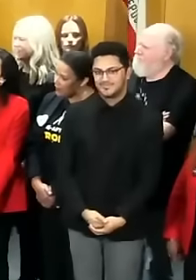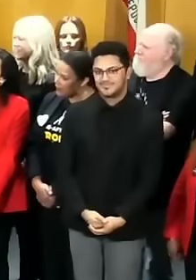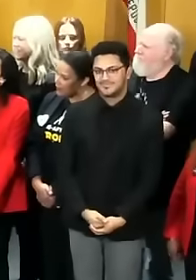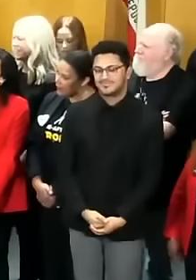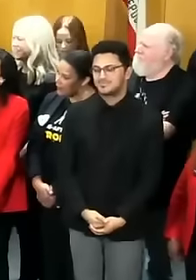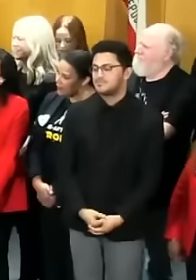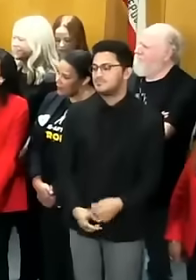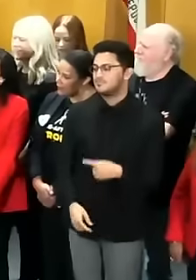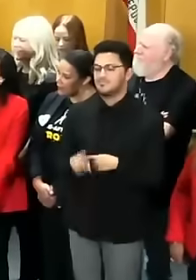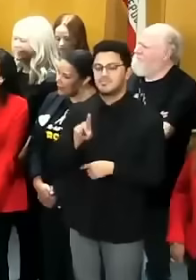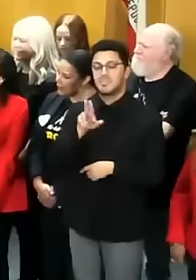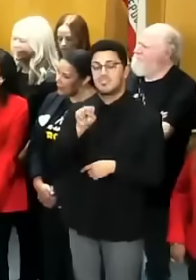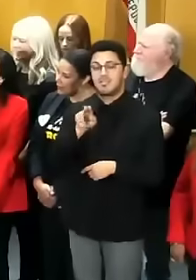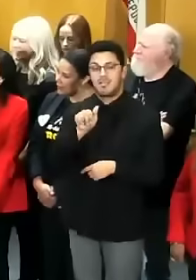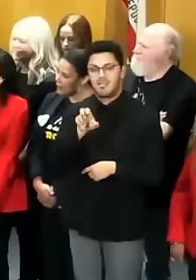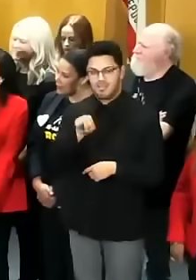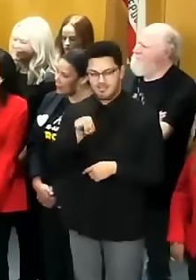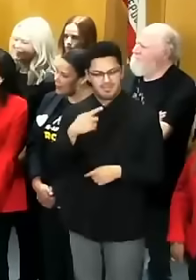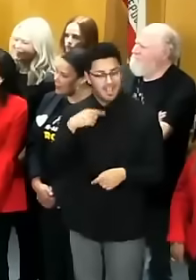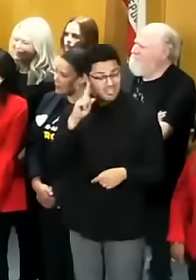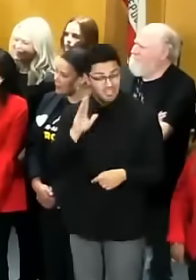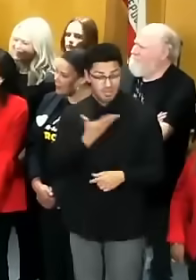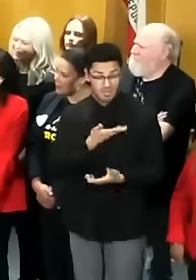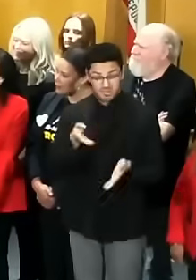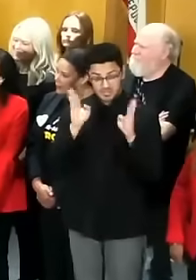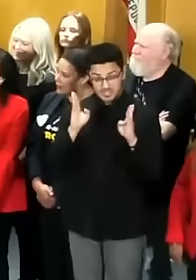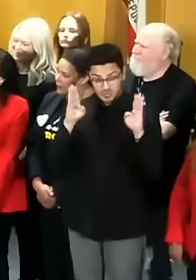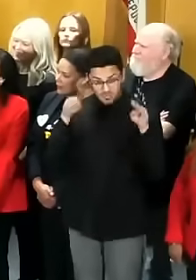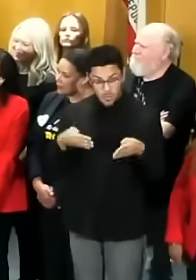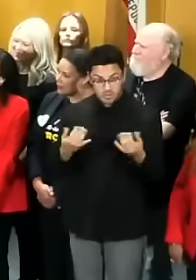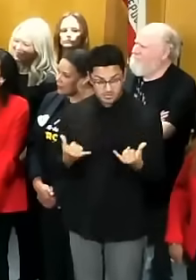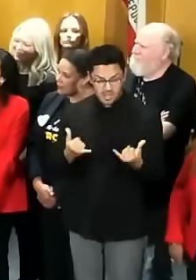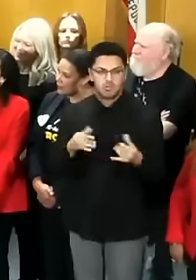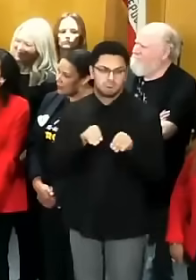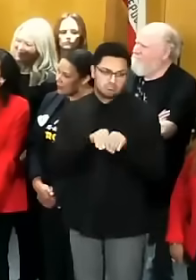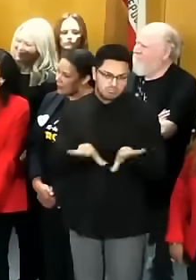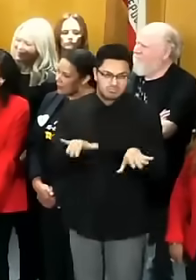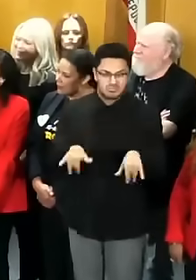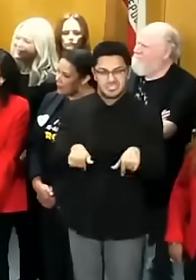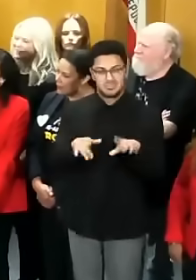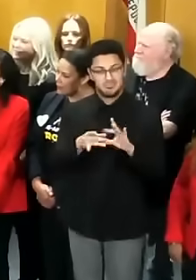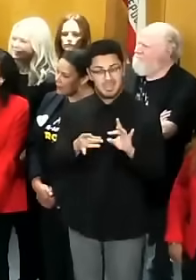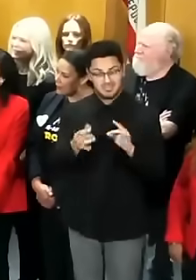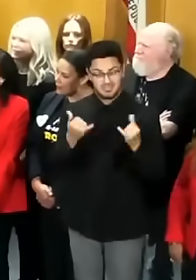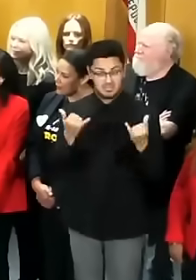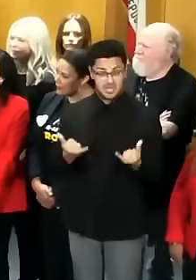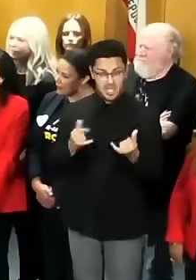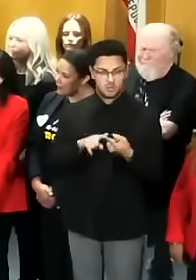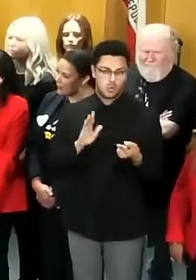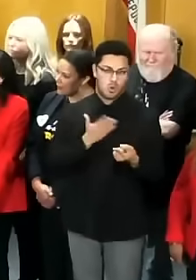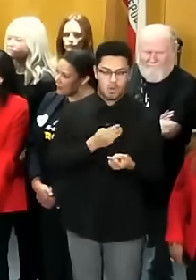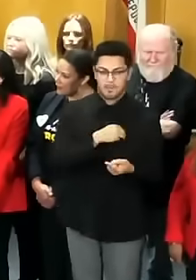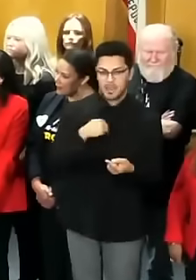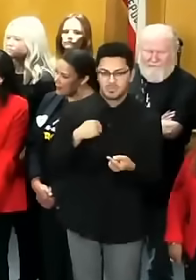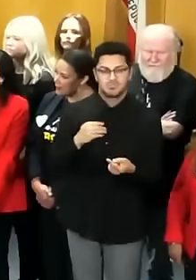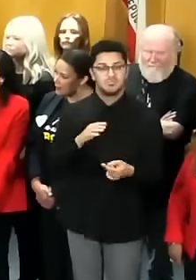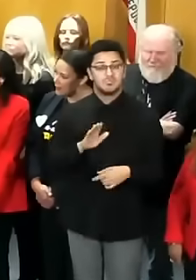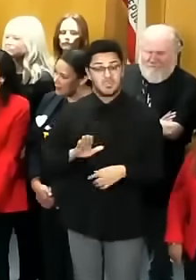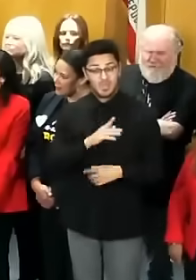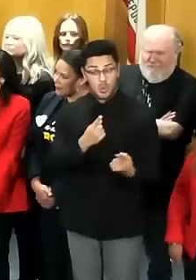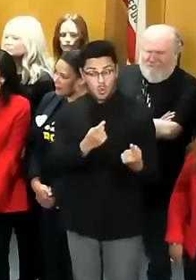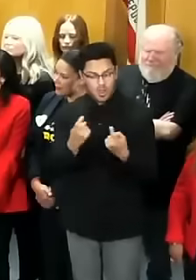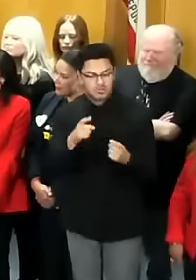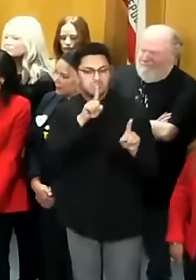Well, I would just say, I think our attention is really focused right now on getting this message out to our members, getting our members' questions answered, and getting